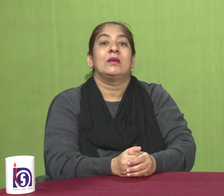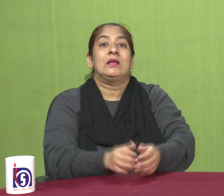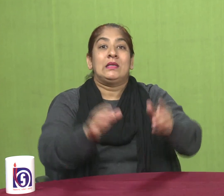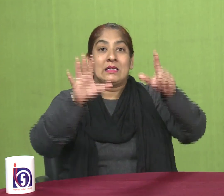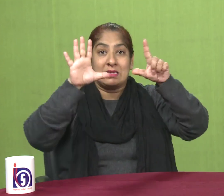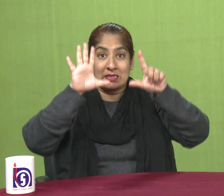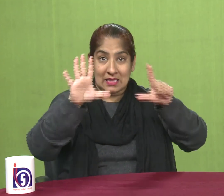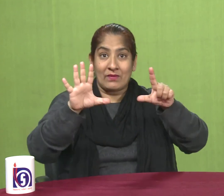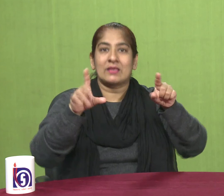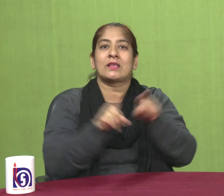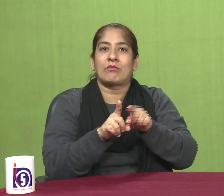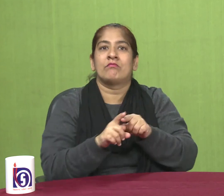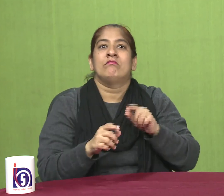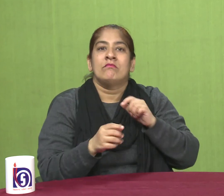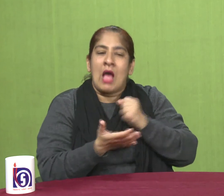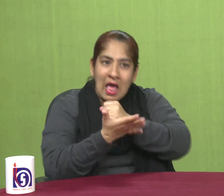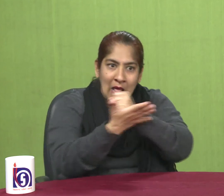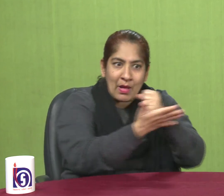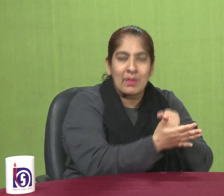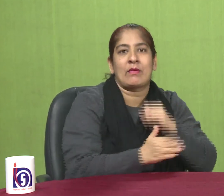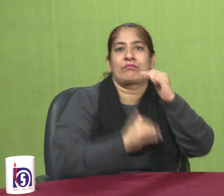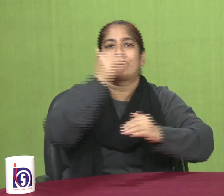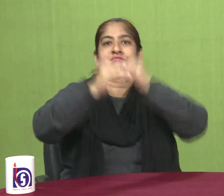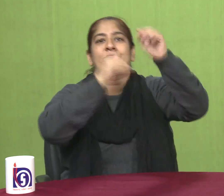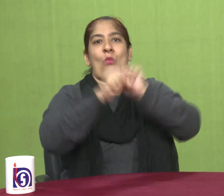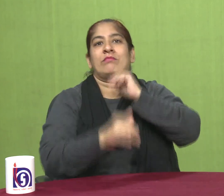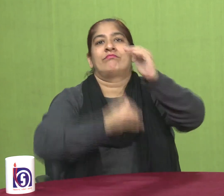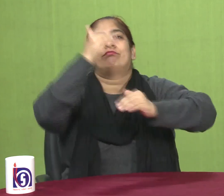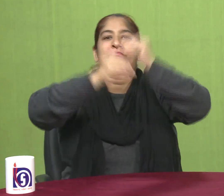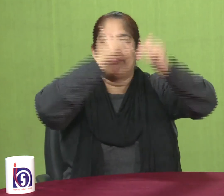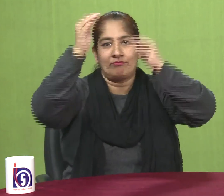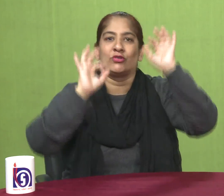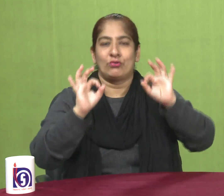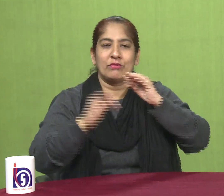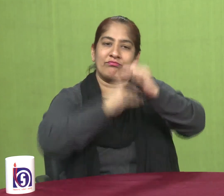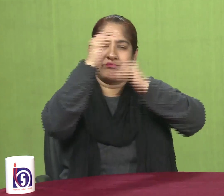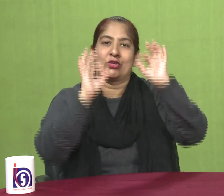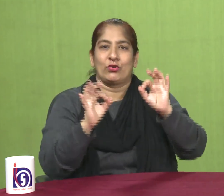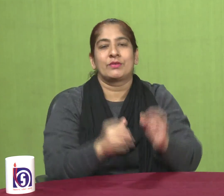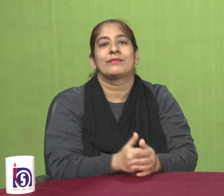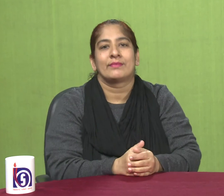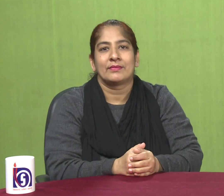Seventh is help developing countries. to develop more and more.